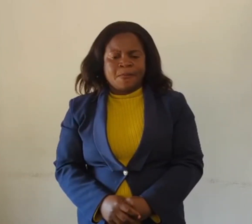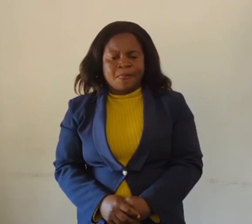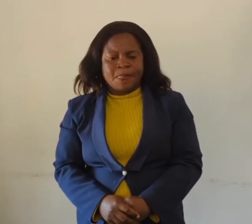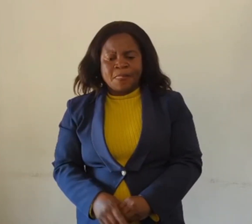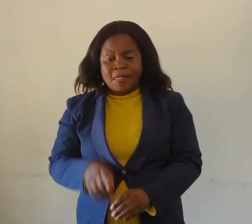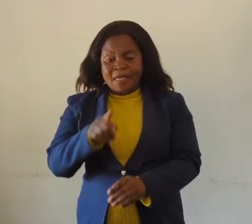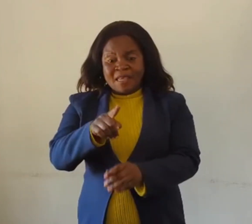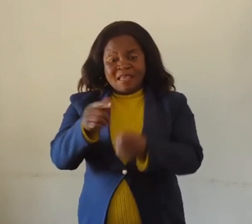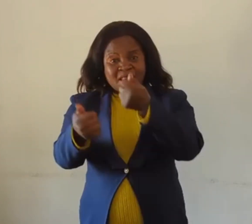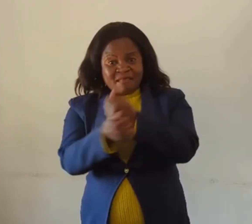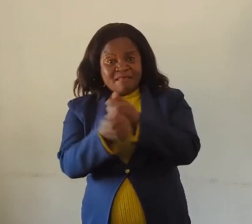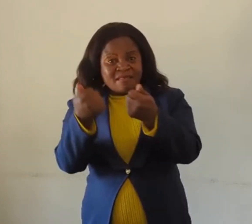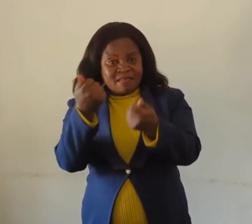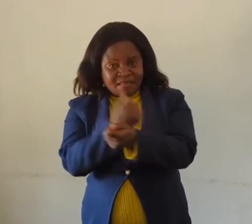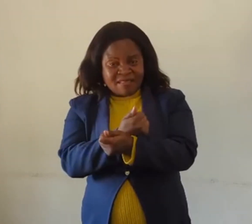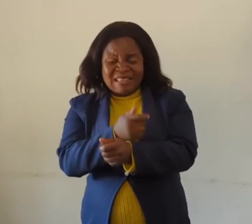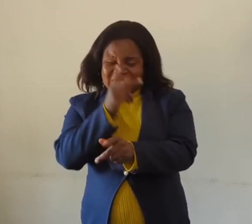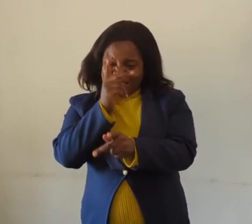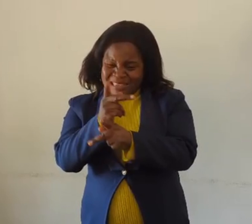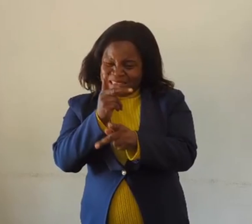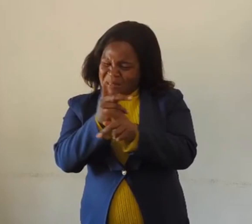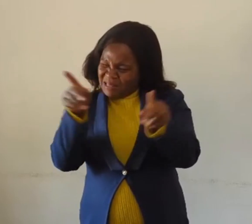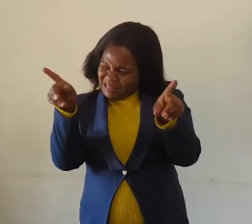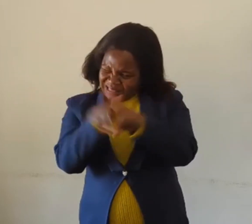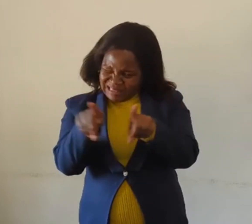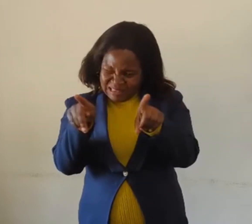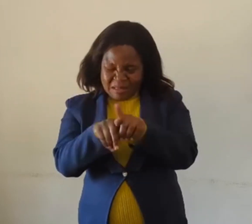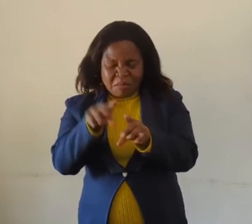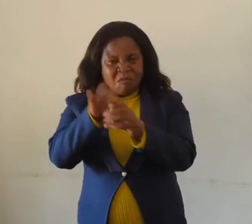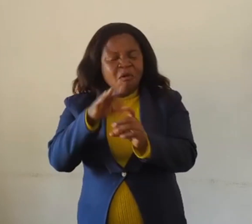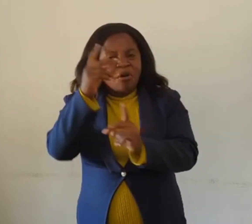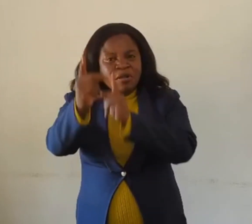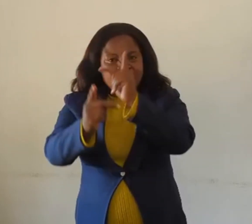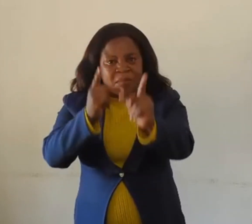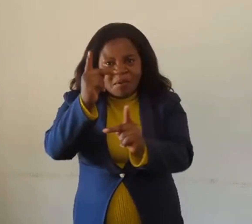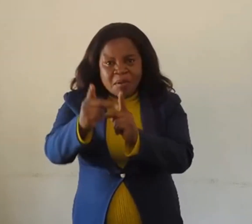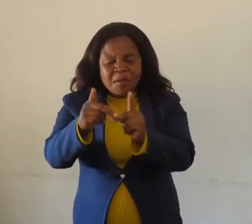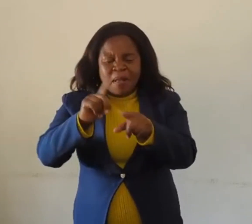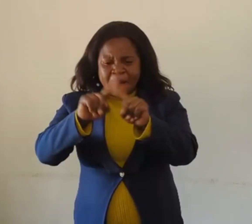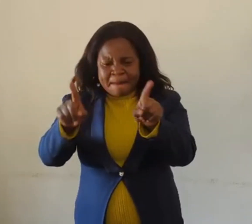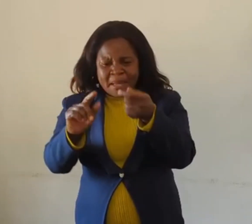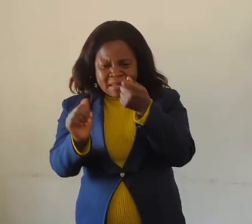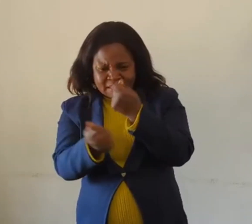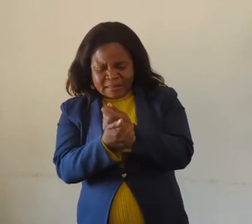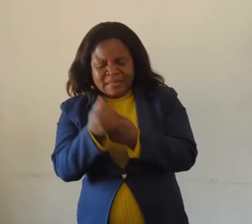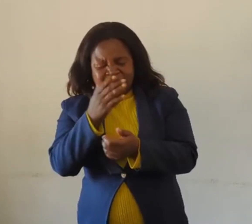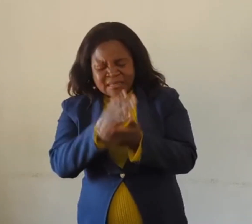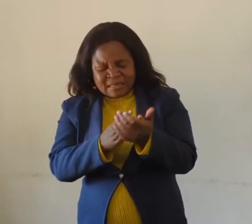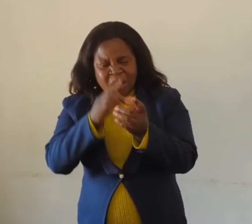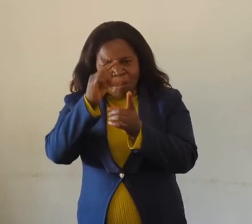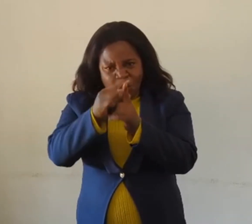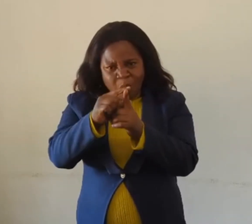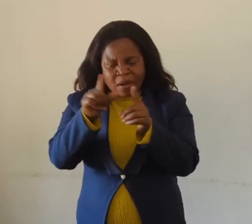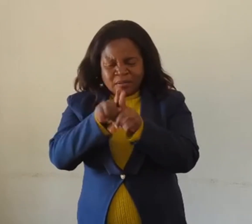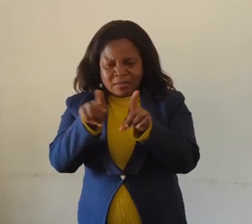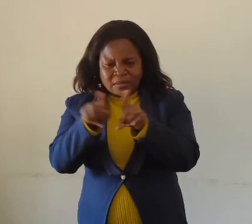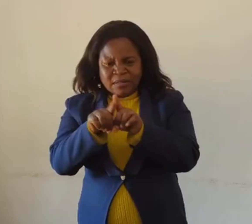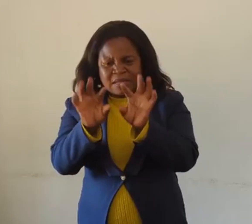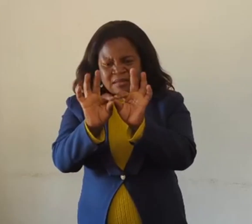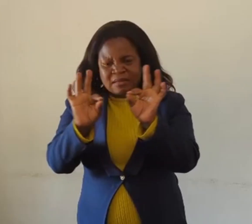amendment keeps the same voting process, but changes some words and sentence structure. Instead of